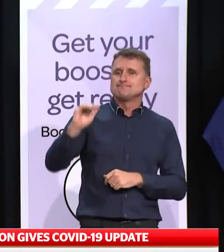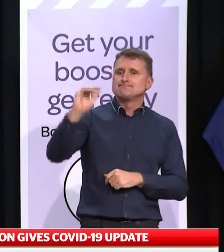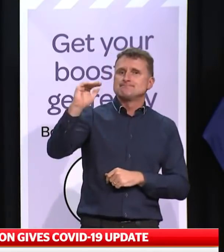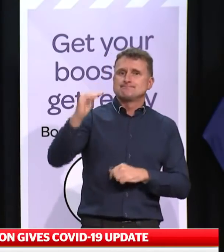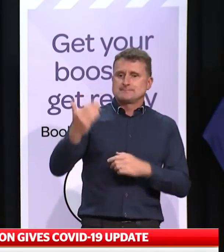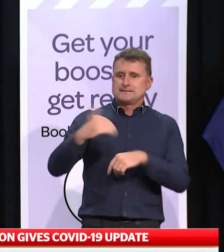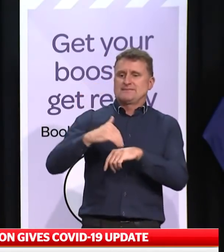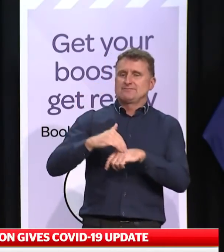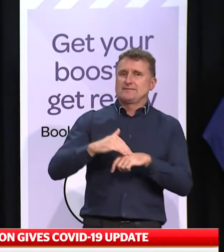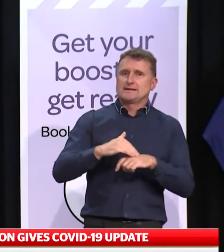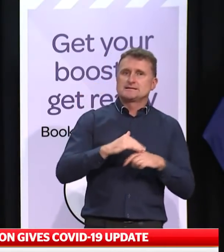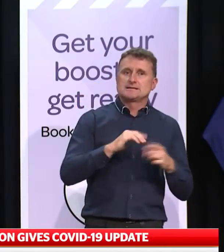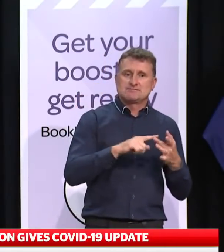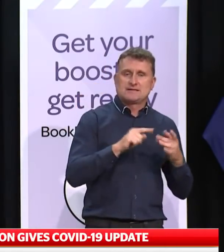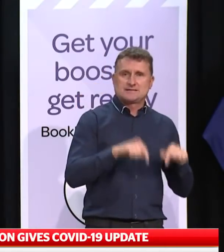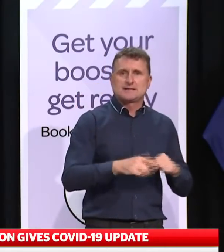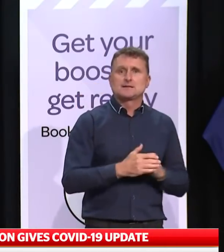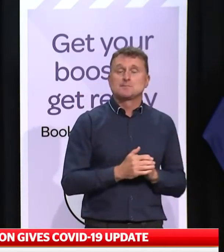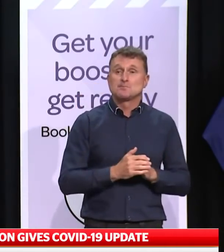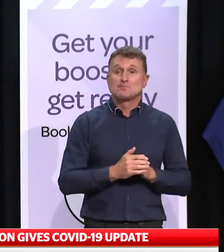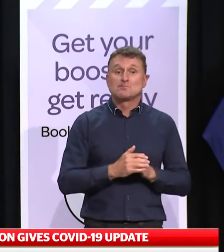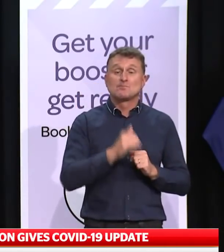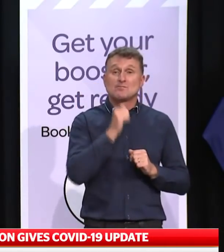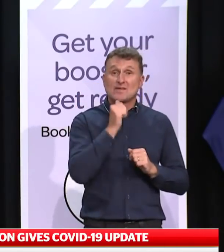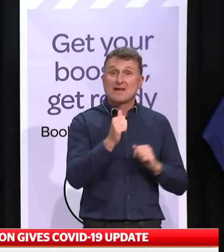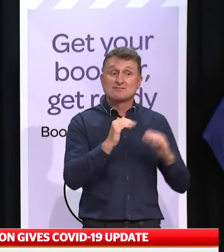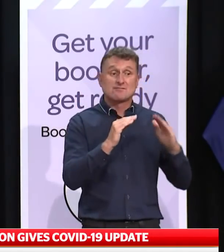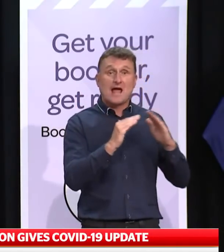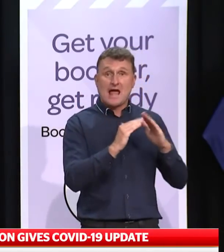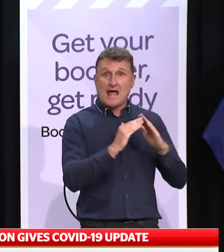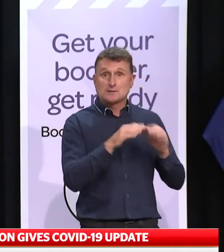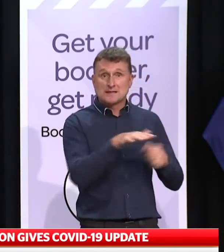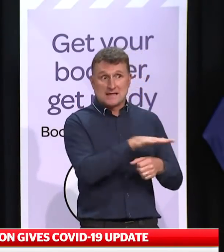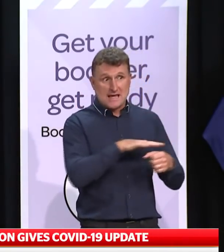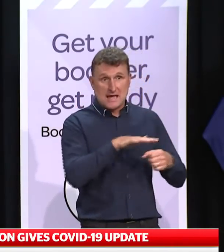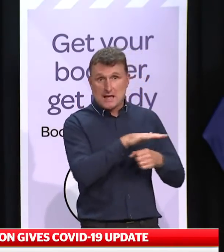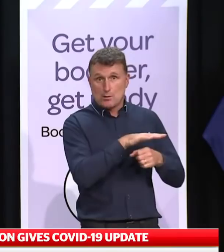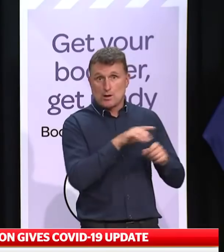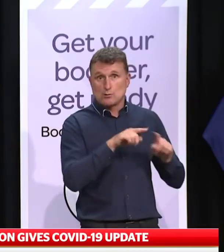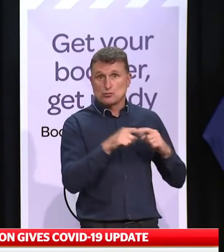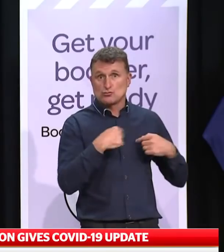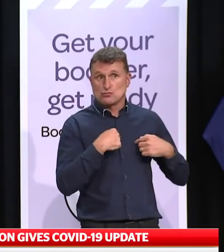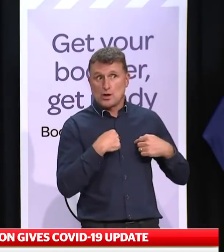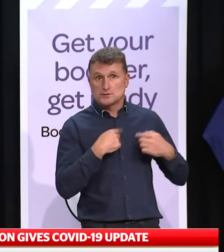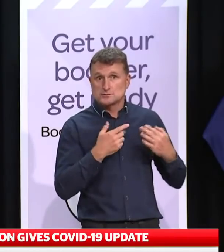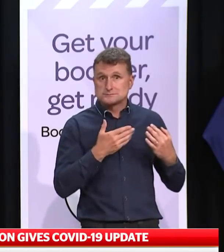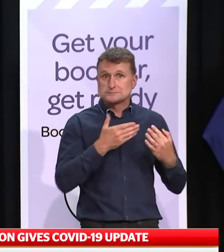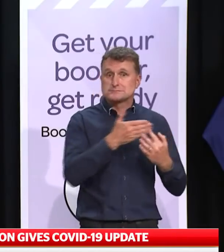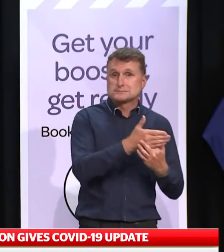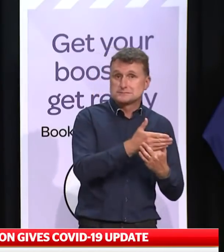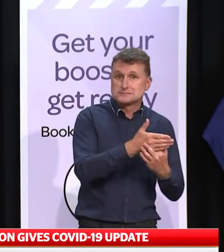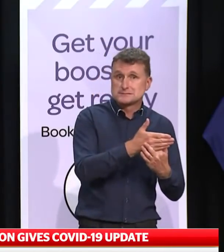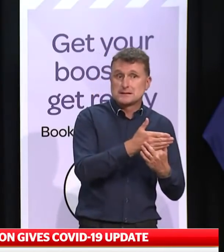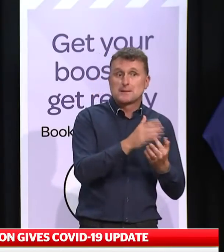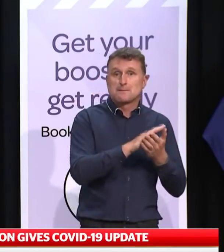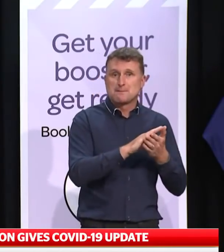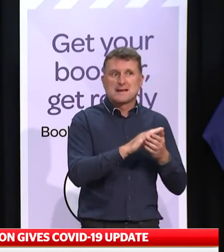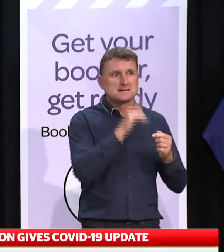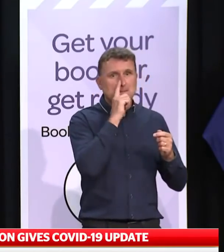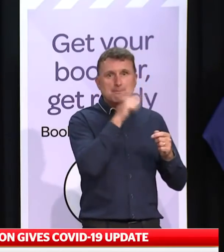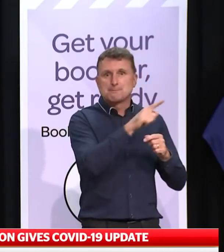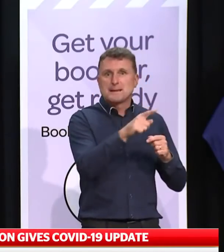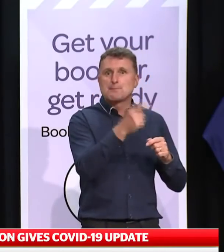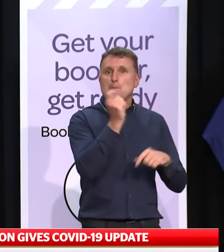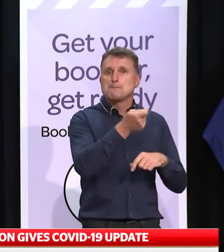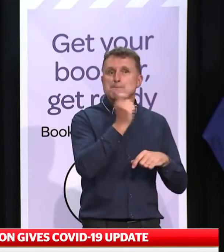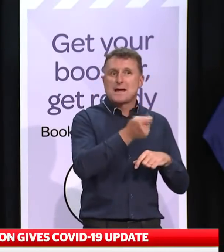prices. If we were to try and intervene in the housing side of that, what you would be asking us to do potentially is slow down the build of state and